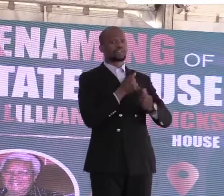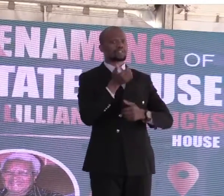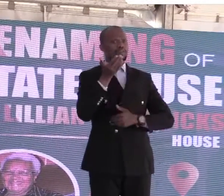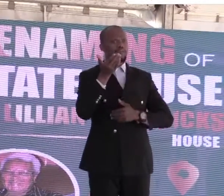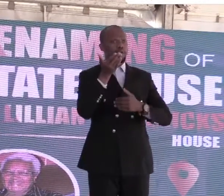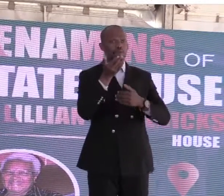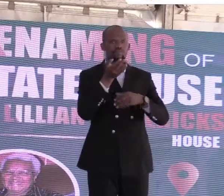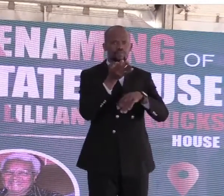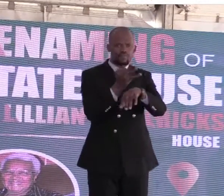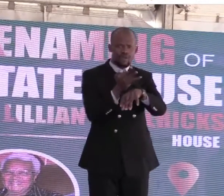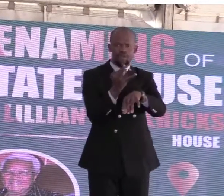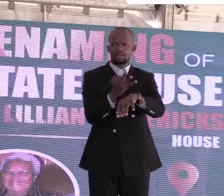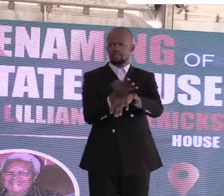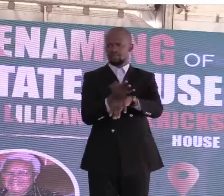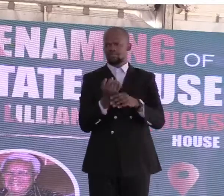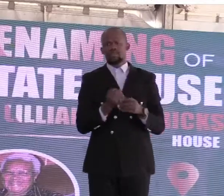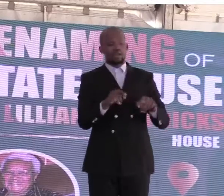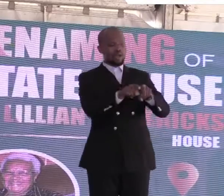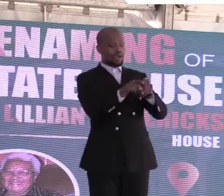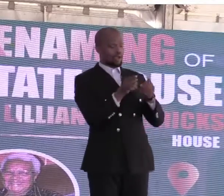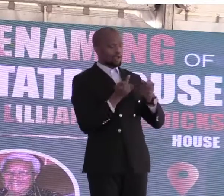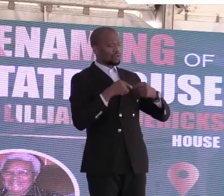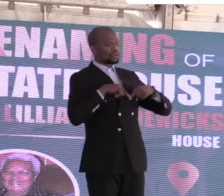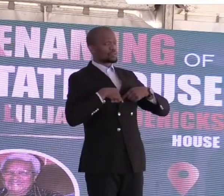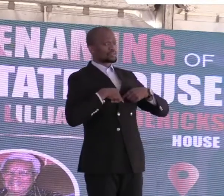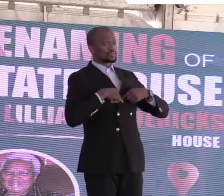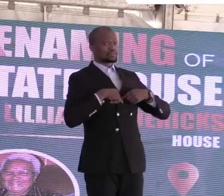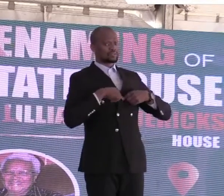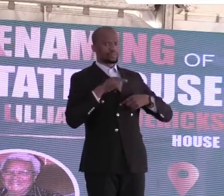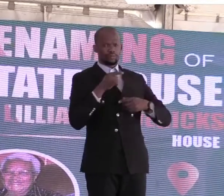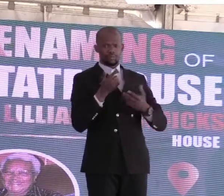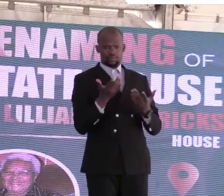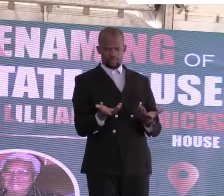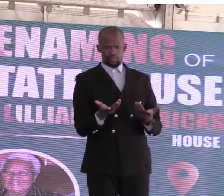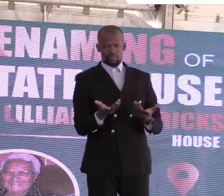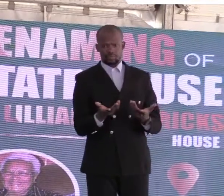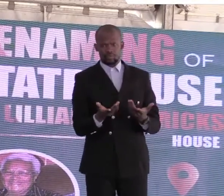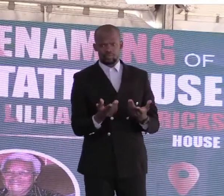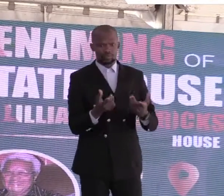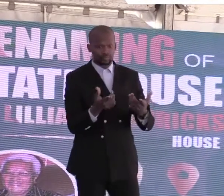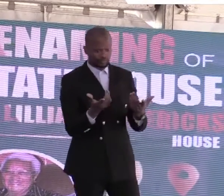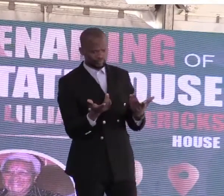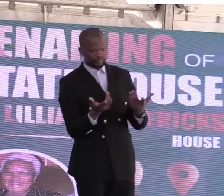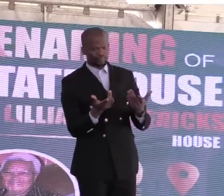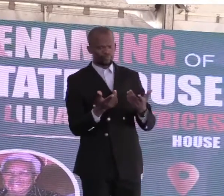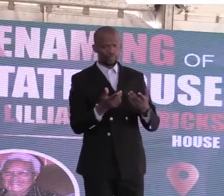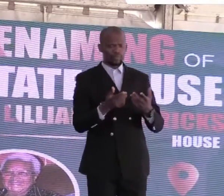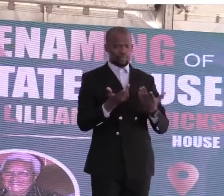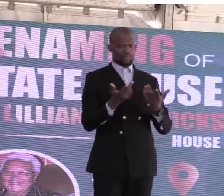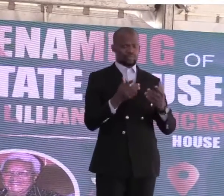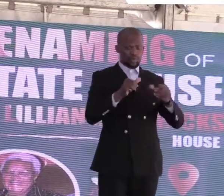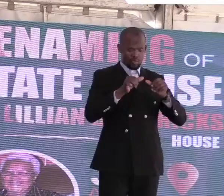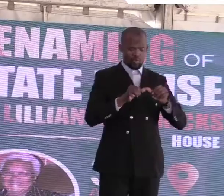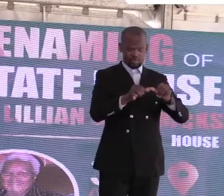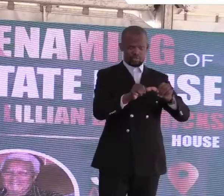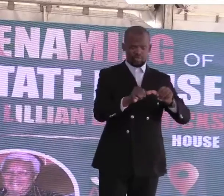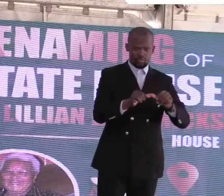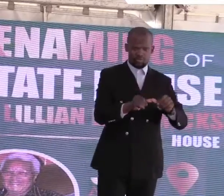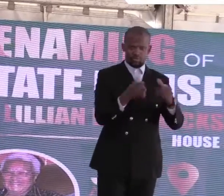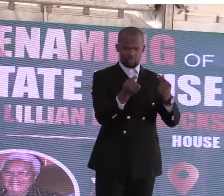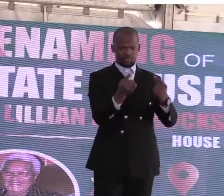Botata, as we traverse this very difficult road as women of